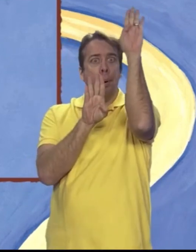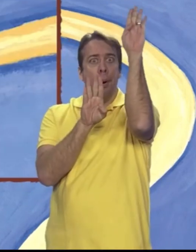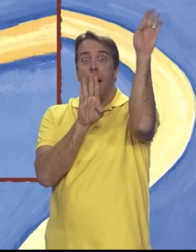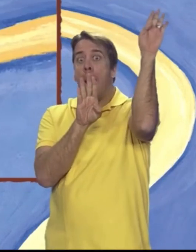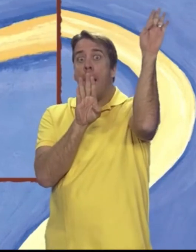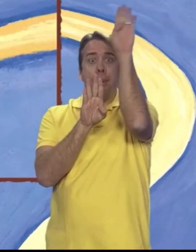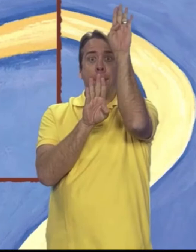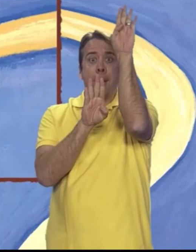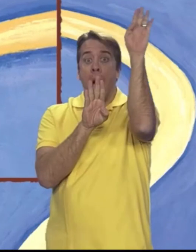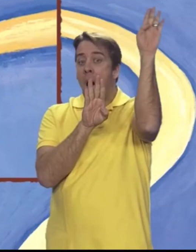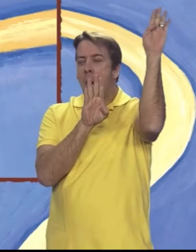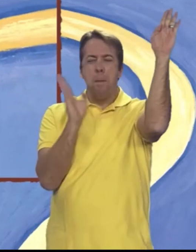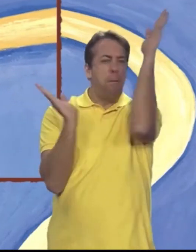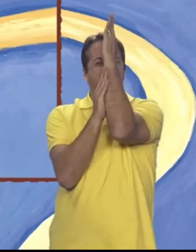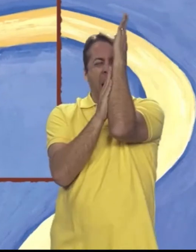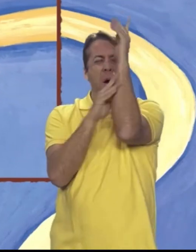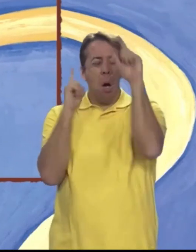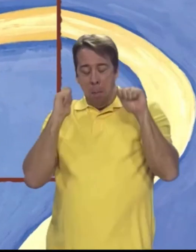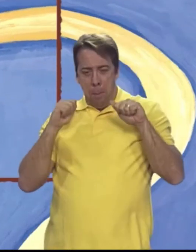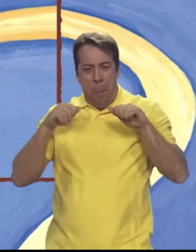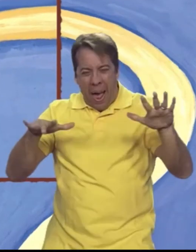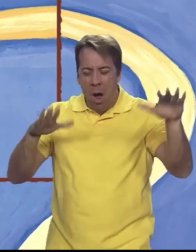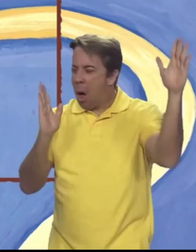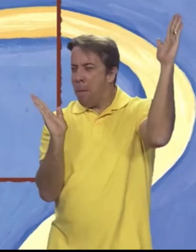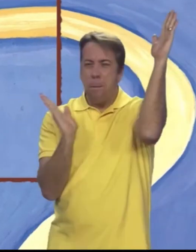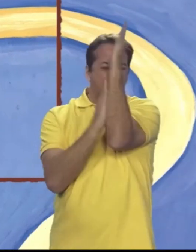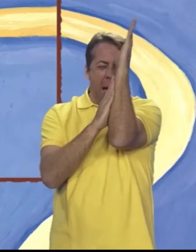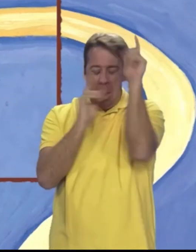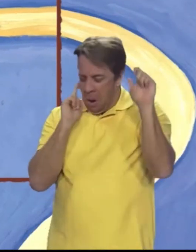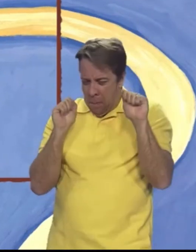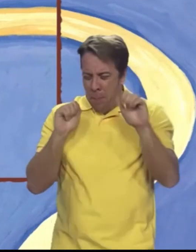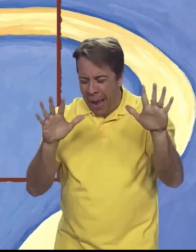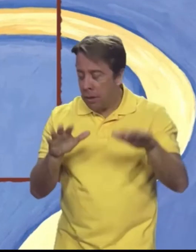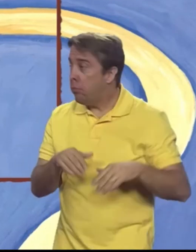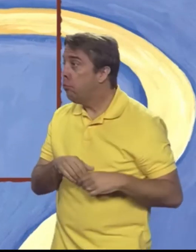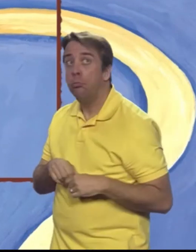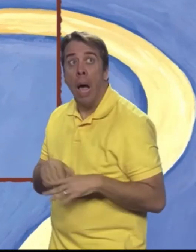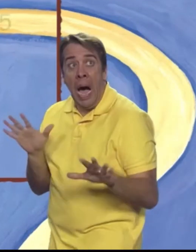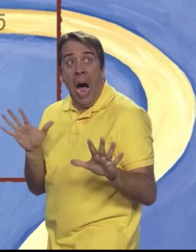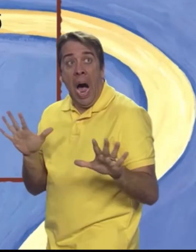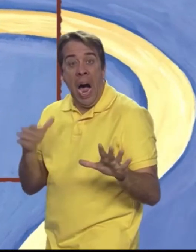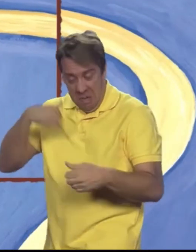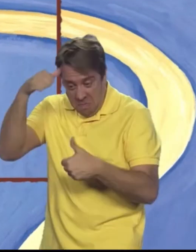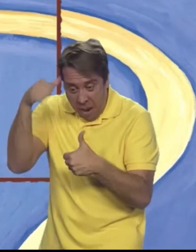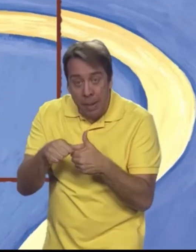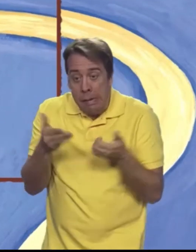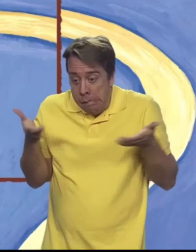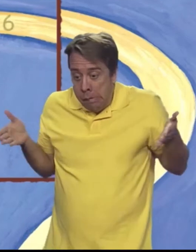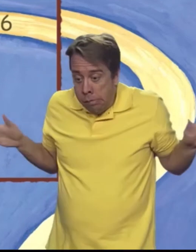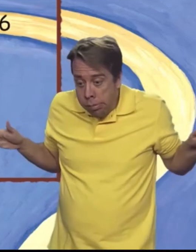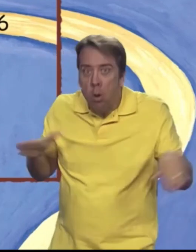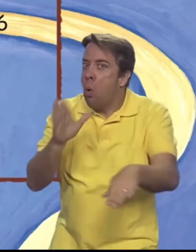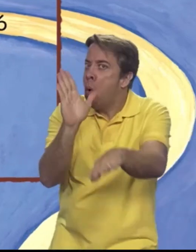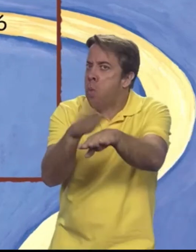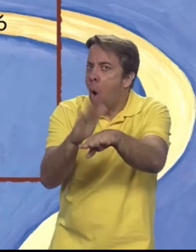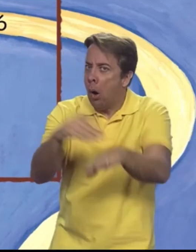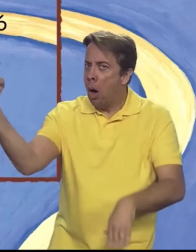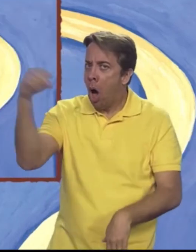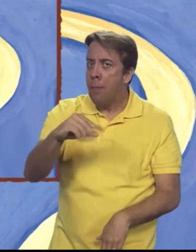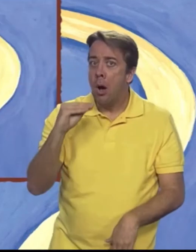The clock began to strike midnight. She remembered her fairy godmother's warning, but her beautiful dress was already